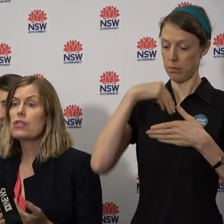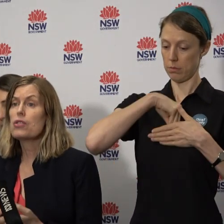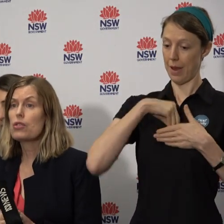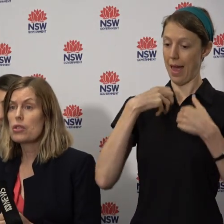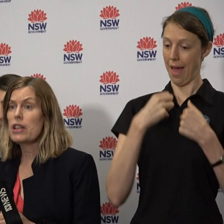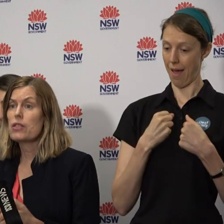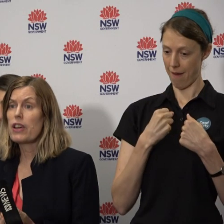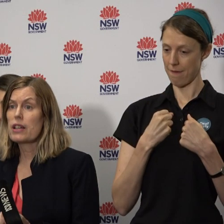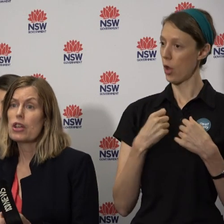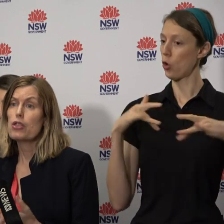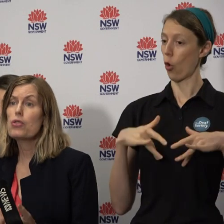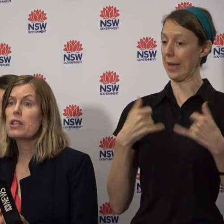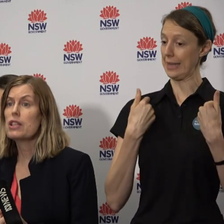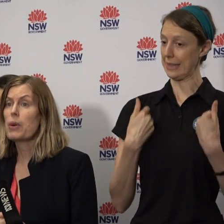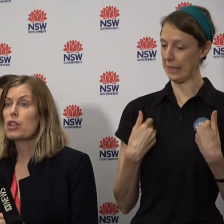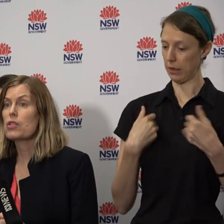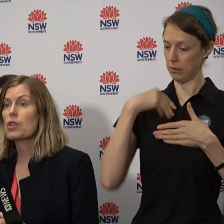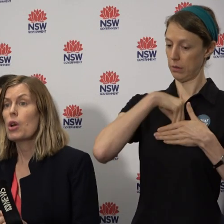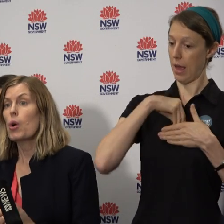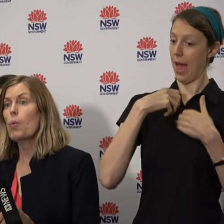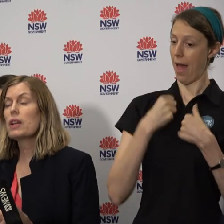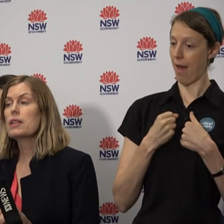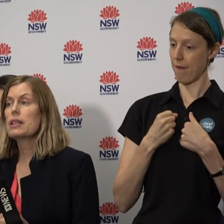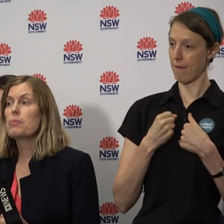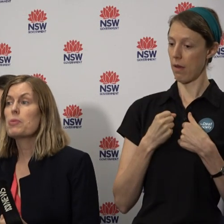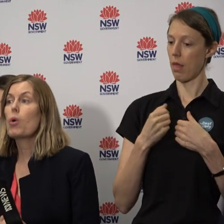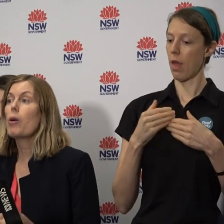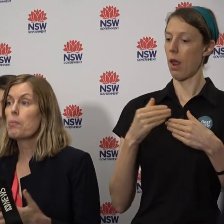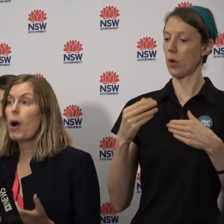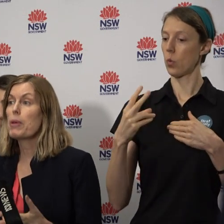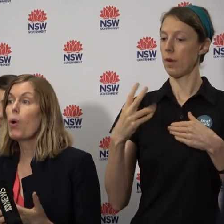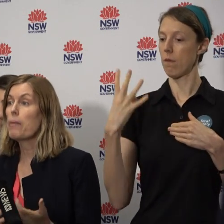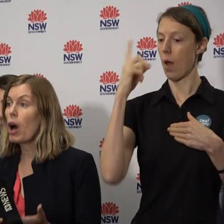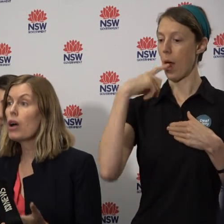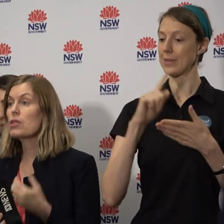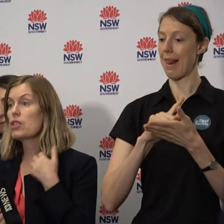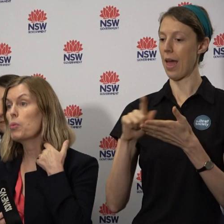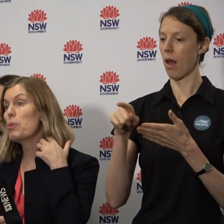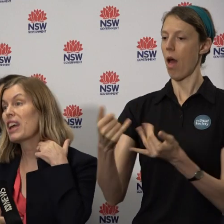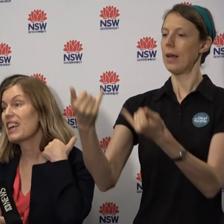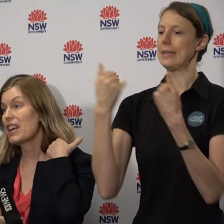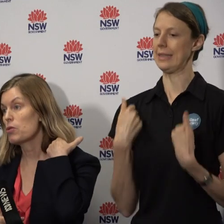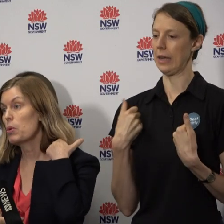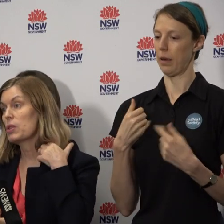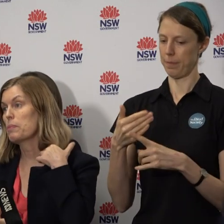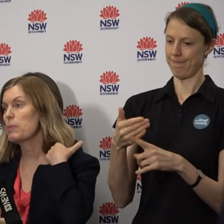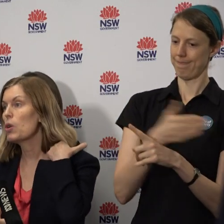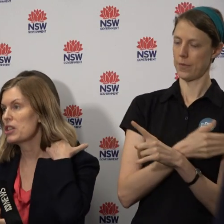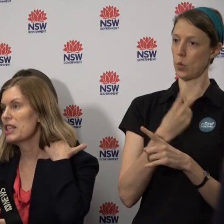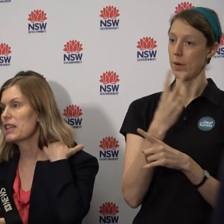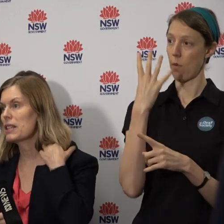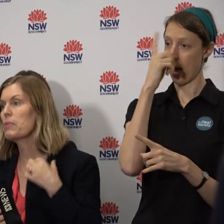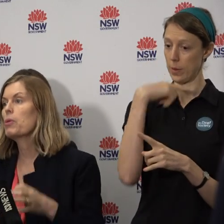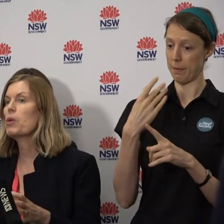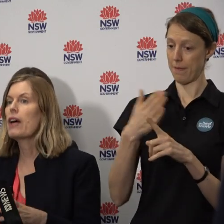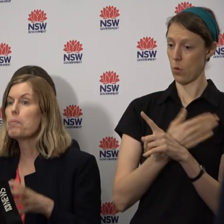takes into fact two considerations. One is that the symptoms might be quite mild, and so when we're getting case reports that people got